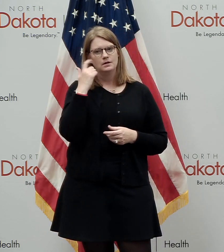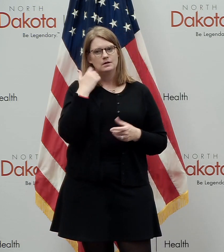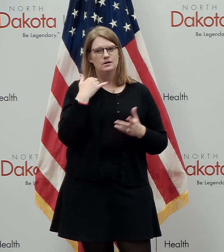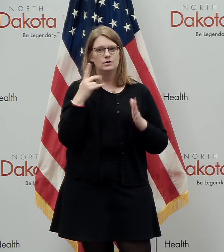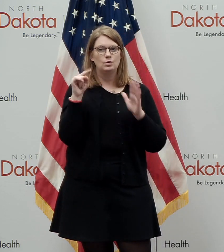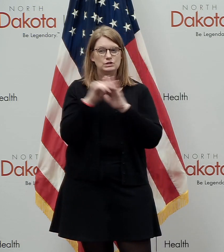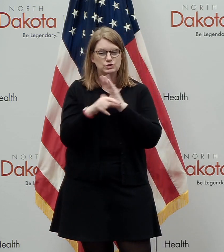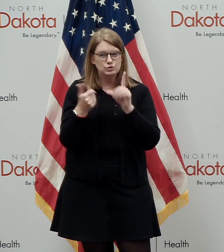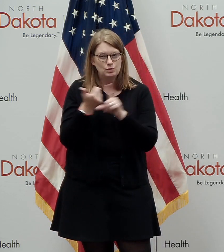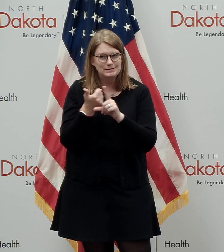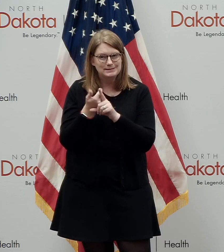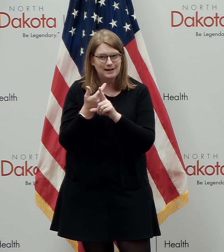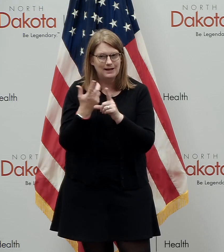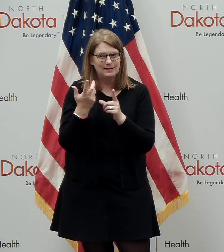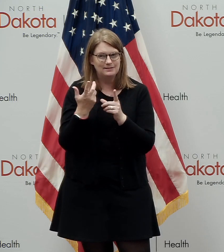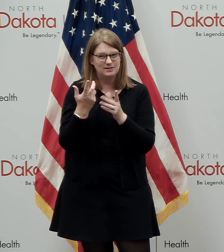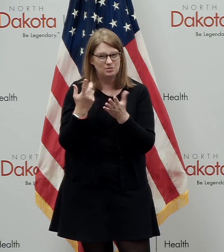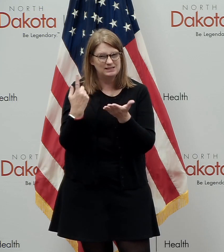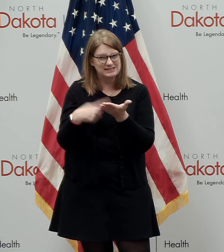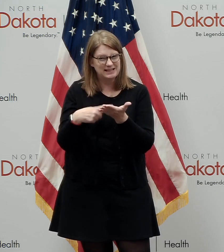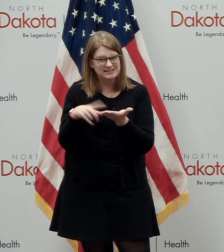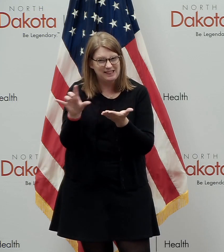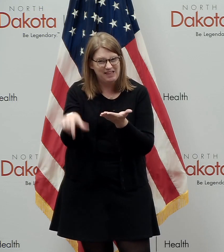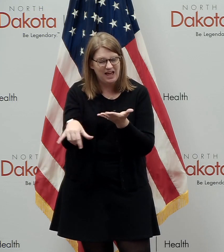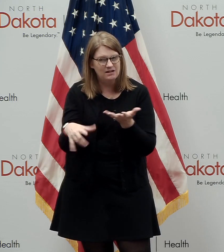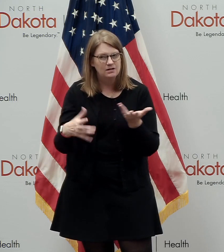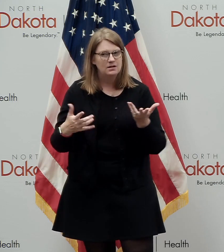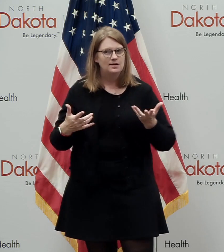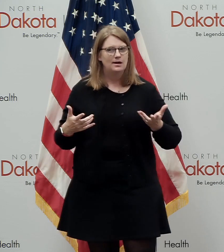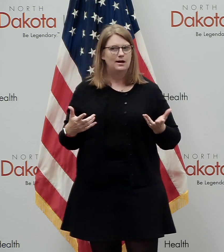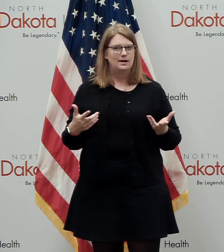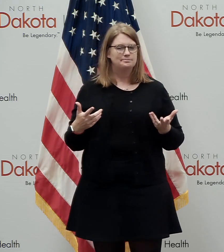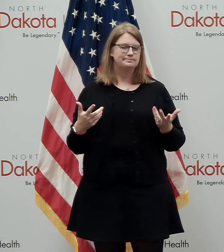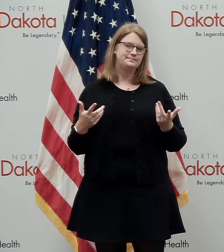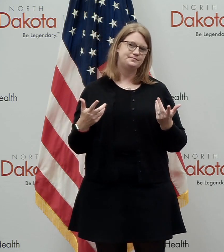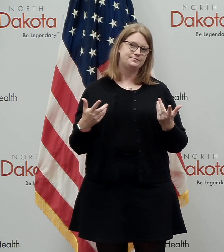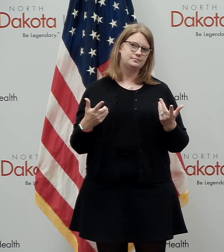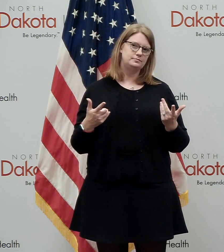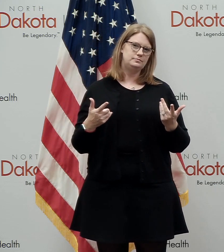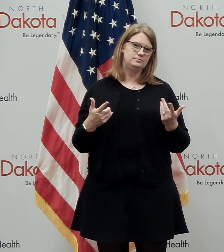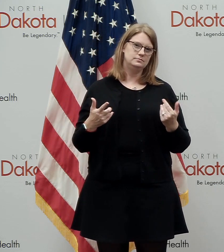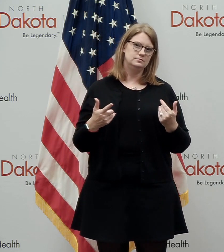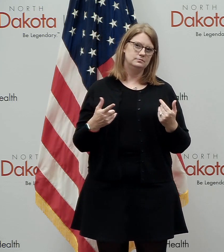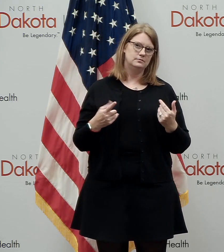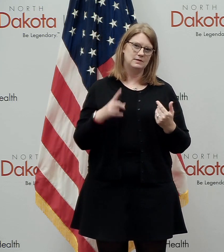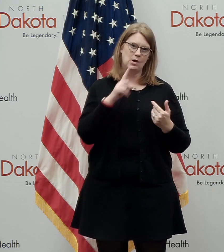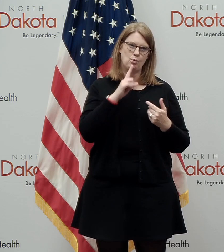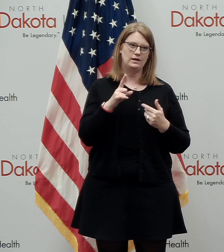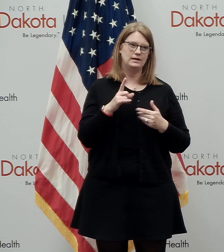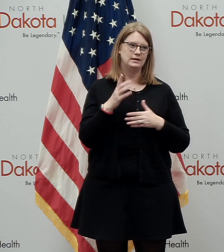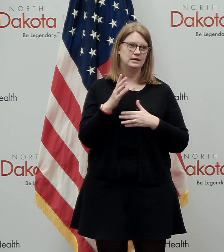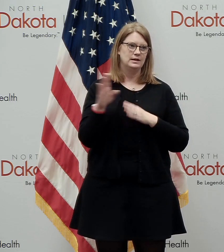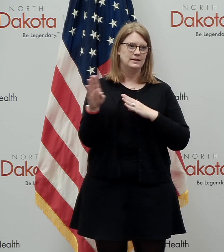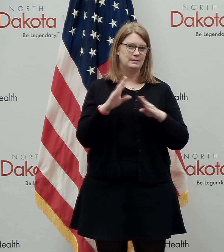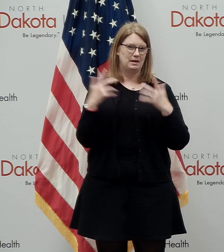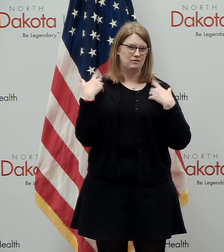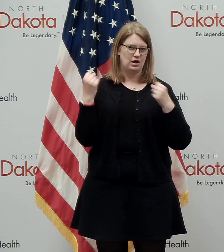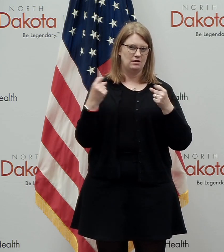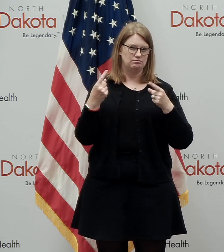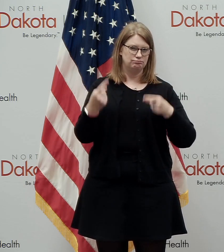suicide here today, where some of the behavioral health challenges start arising is